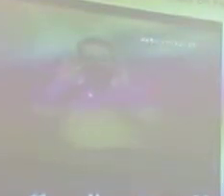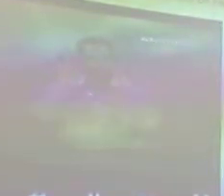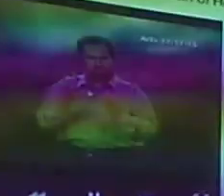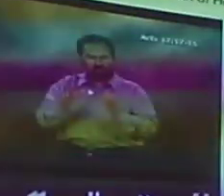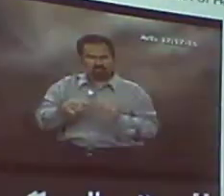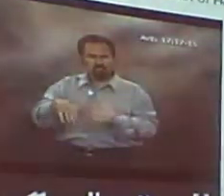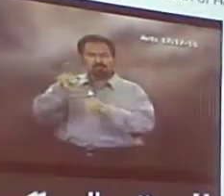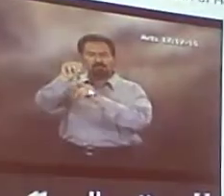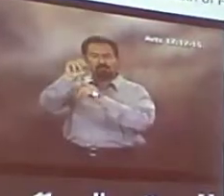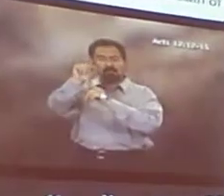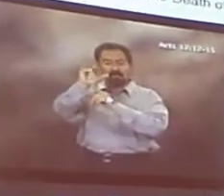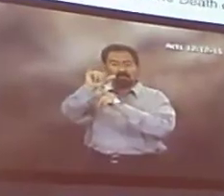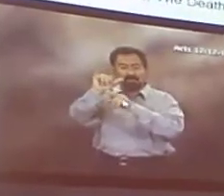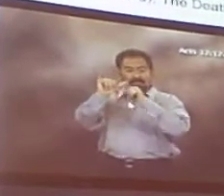Just briefly. Yeah, that's good.